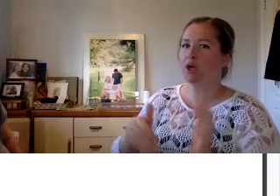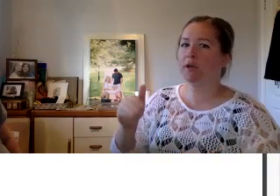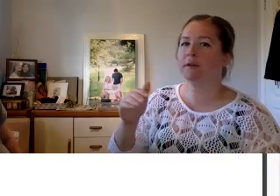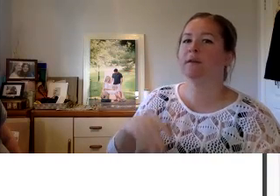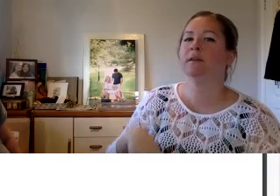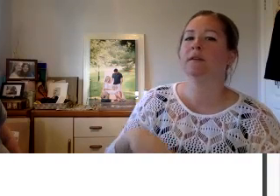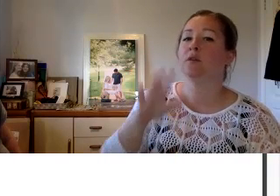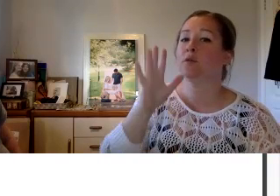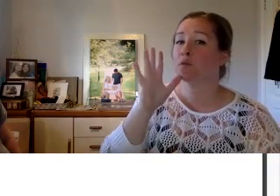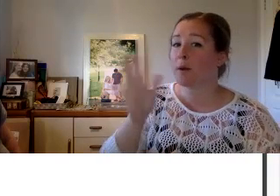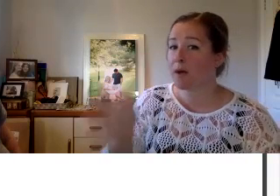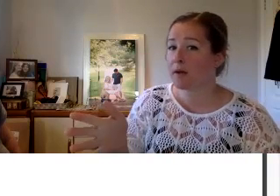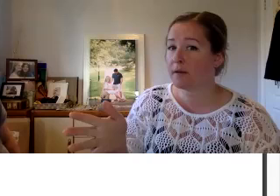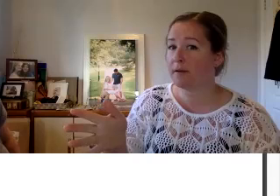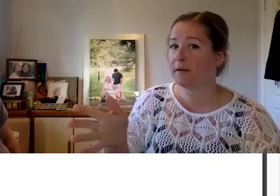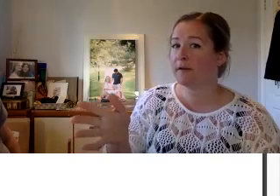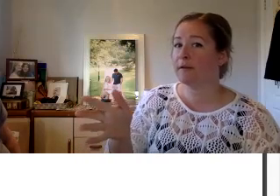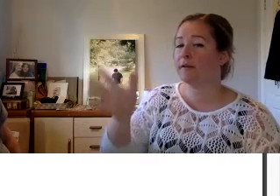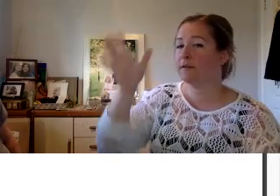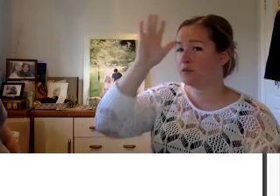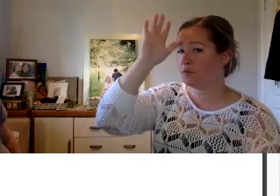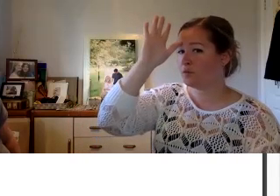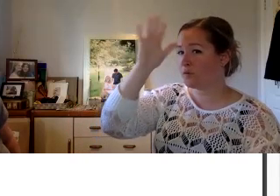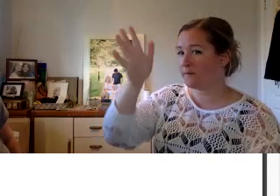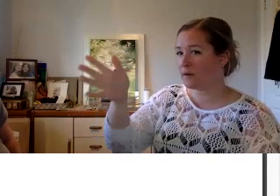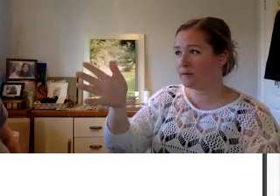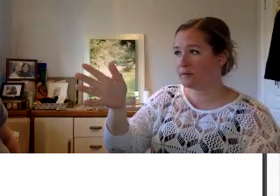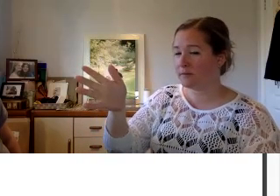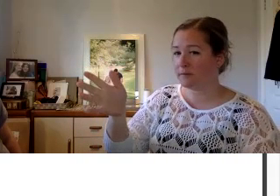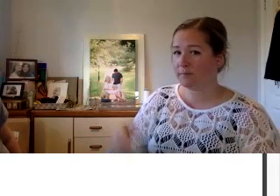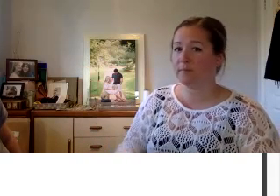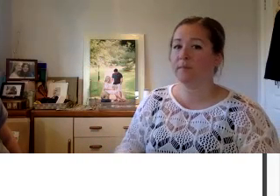go like that? It's repetitive, the patterns of that. Grandmother,